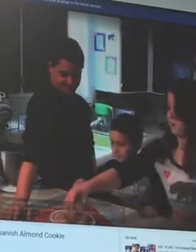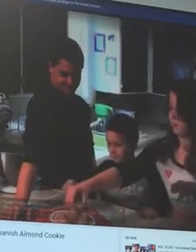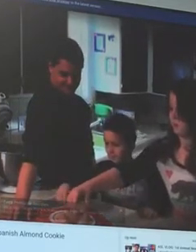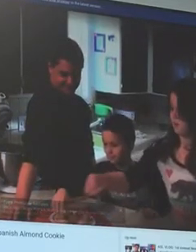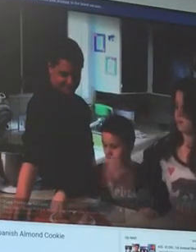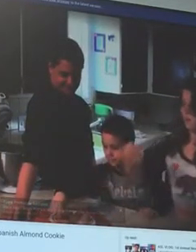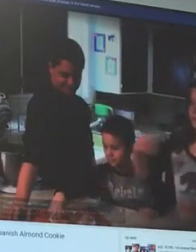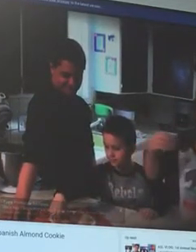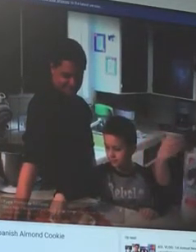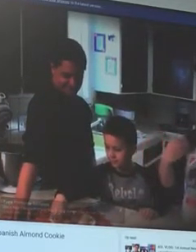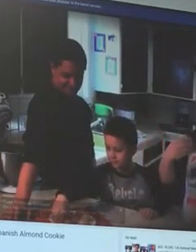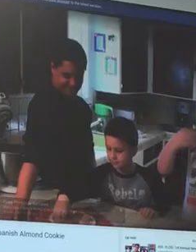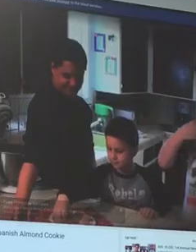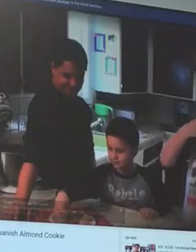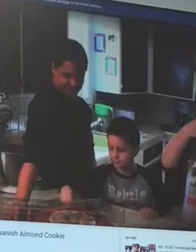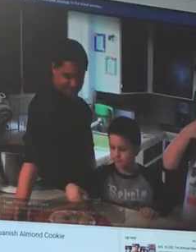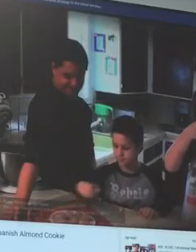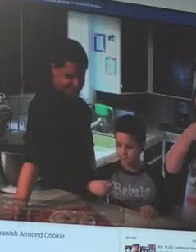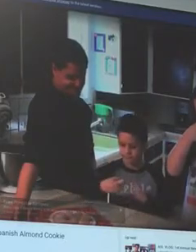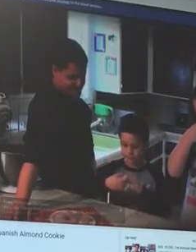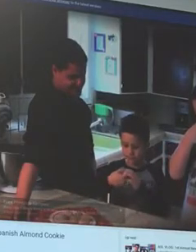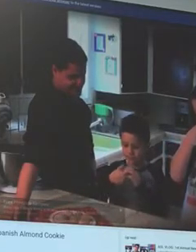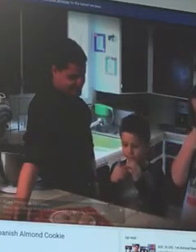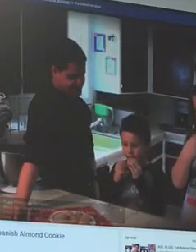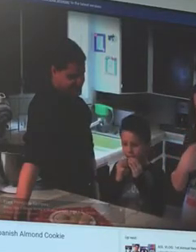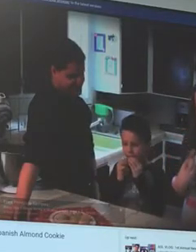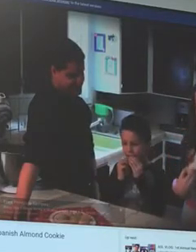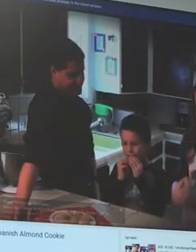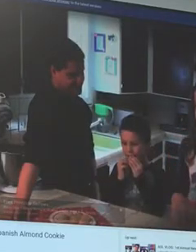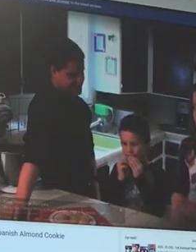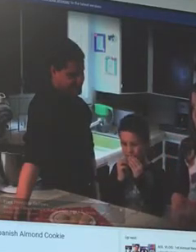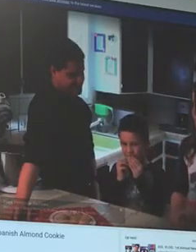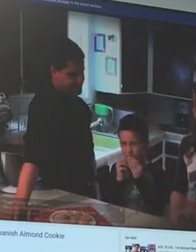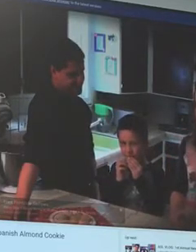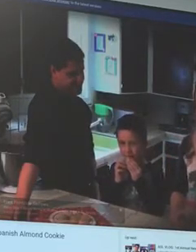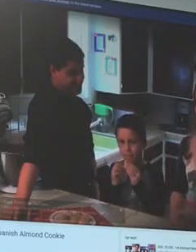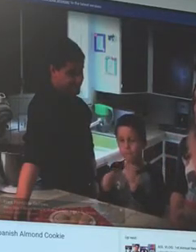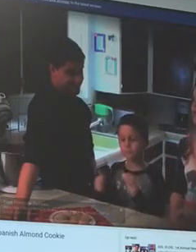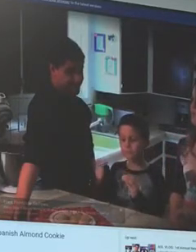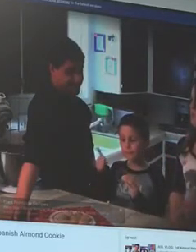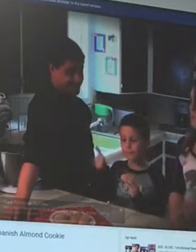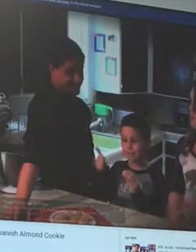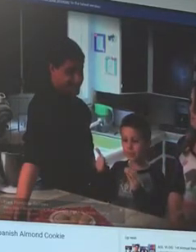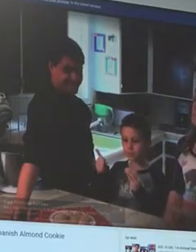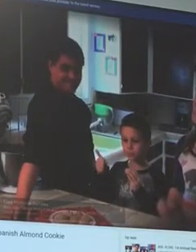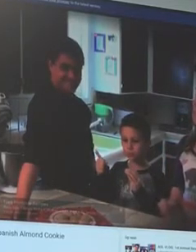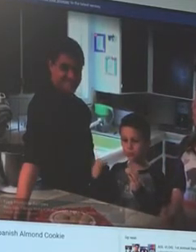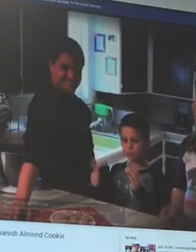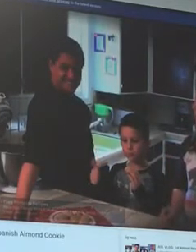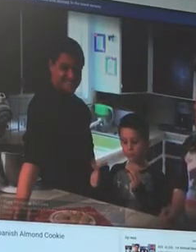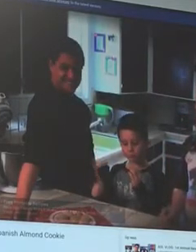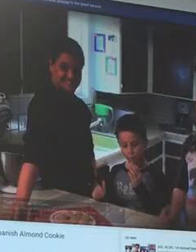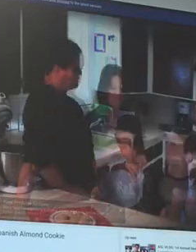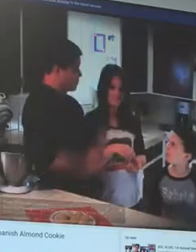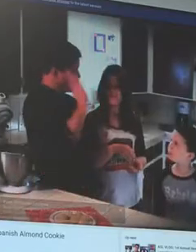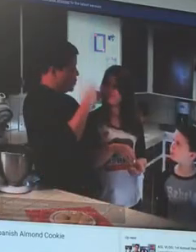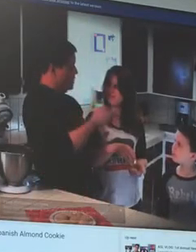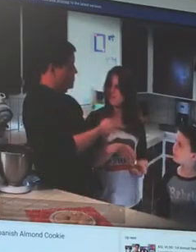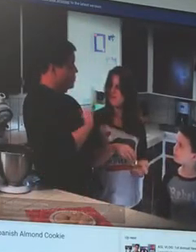yourself a cookie and taste one. Dad, these are so good. Yeah, Dad,